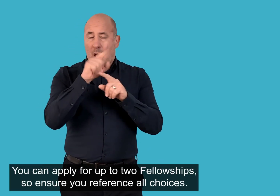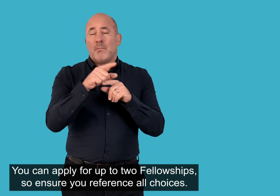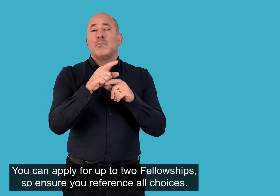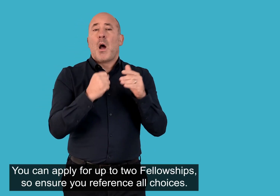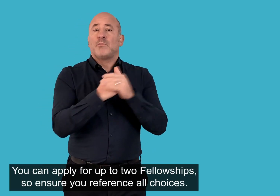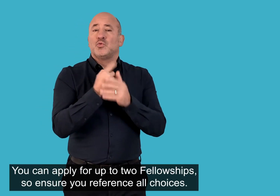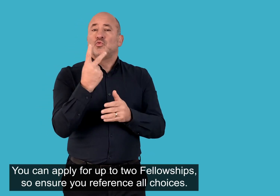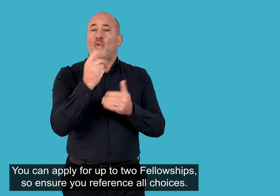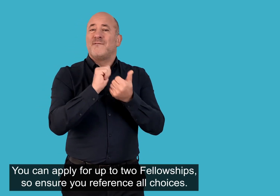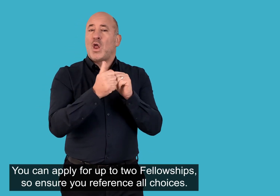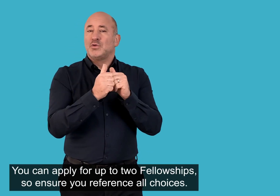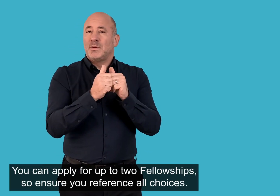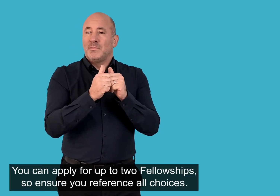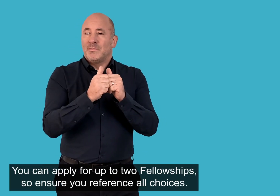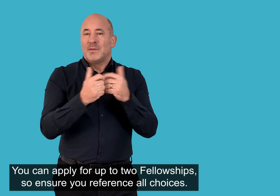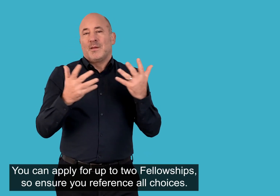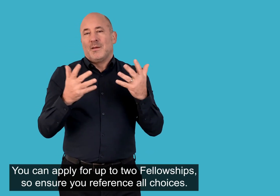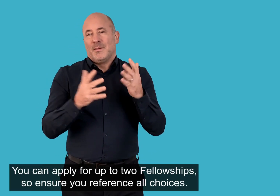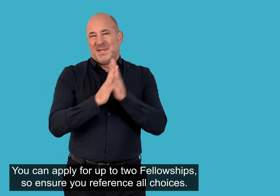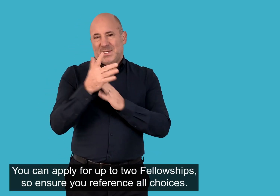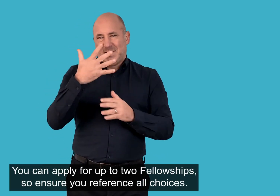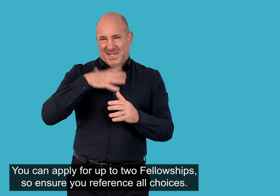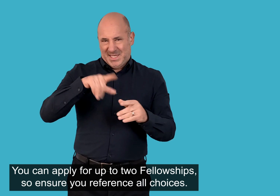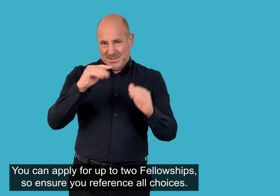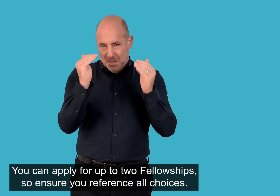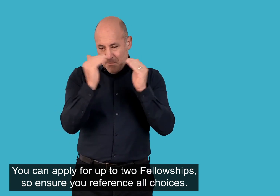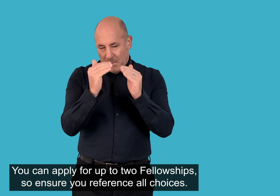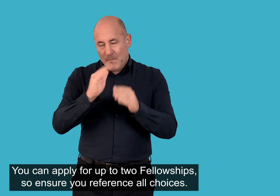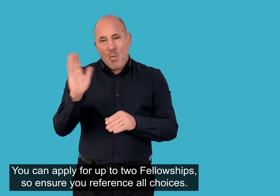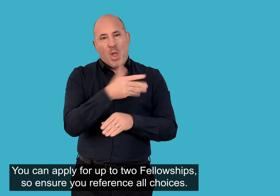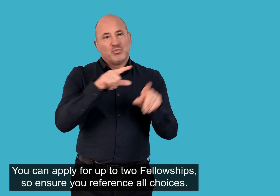You can apply for up to 2 fellowships, so ensure you reference all choices.